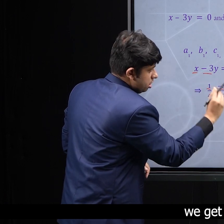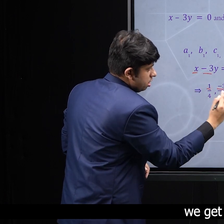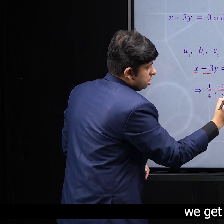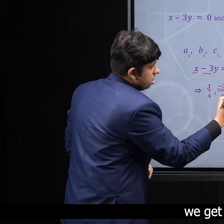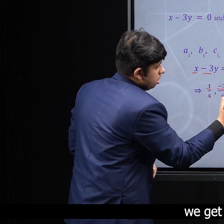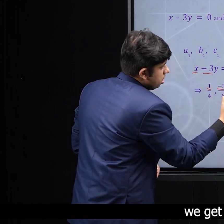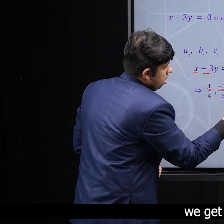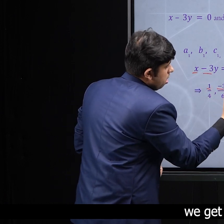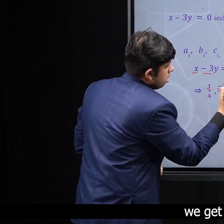24.